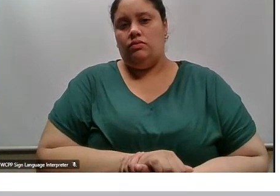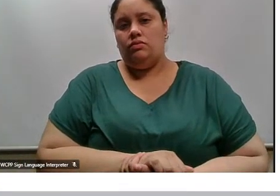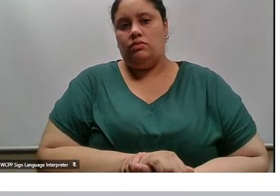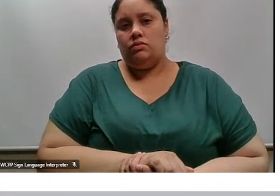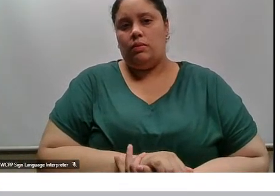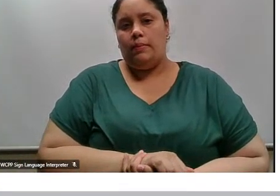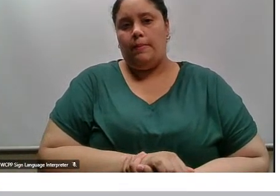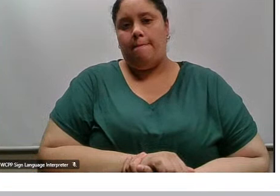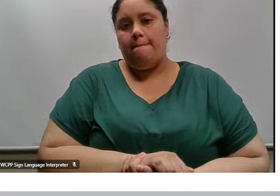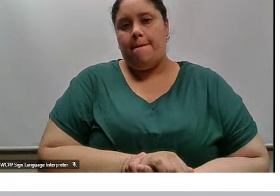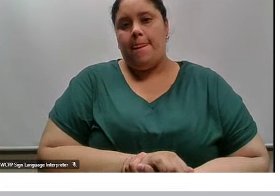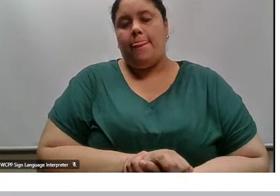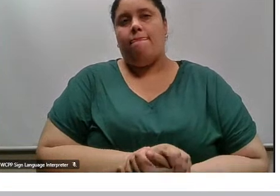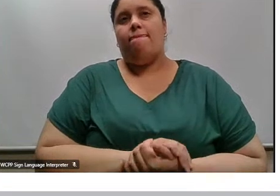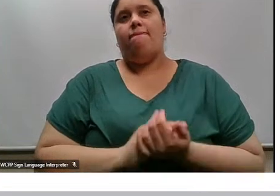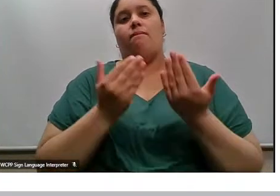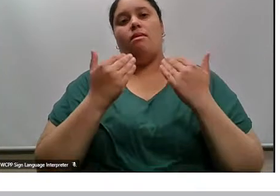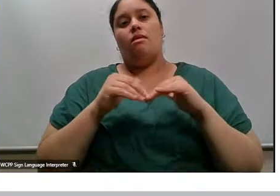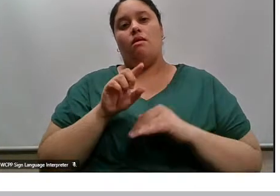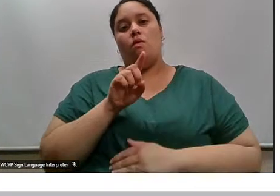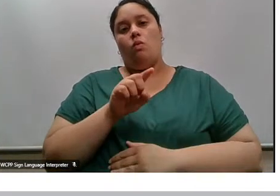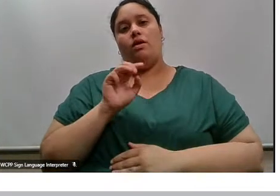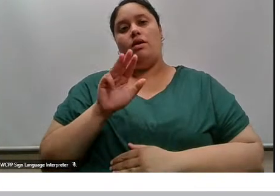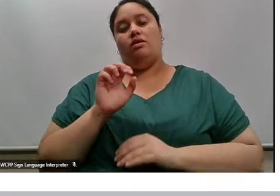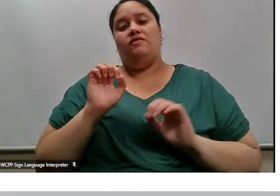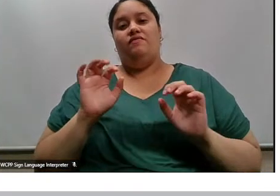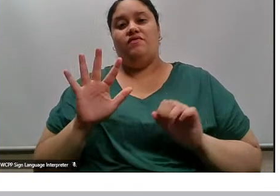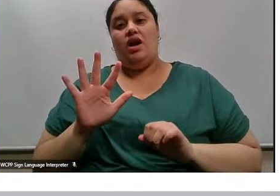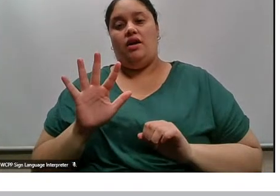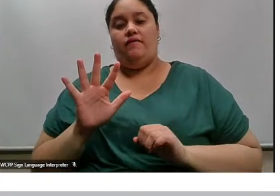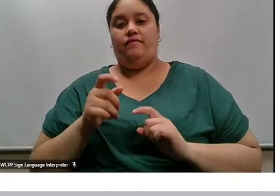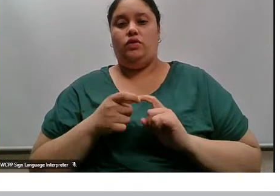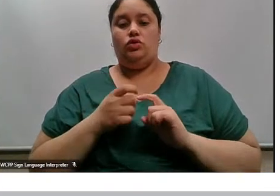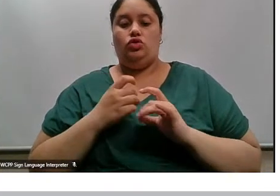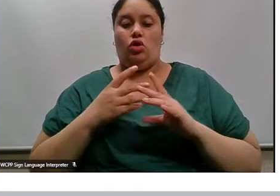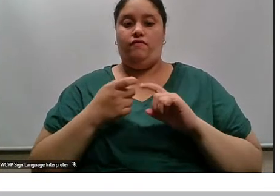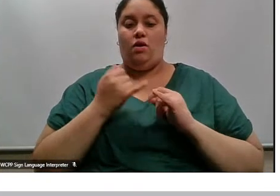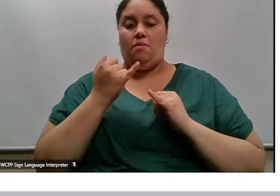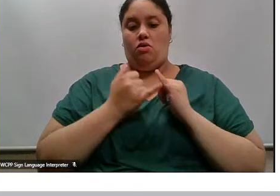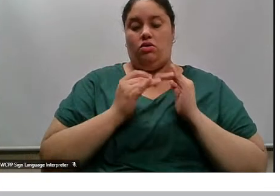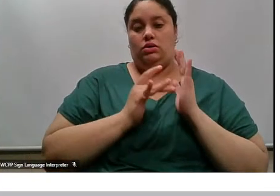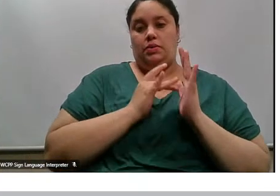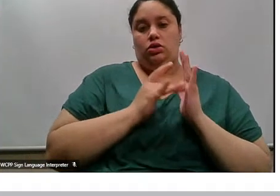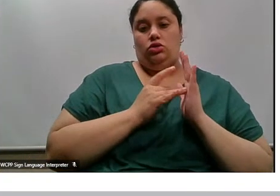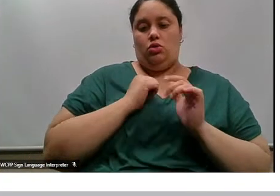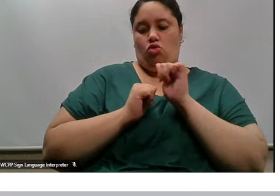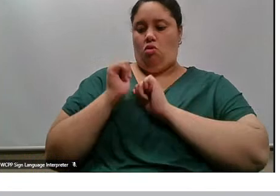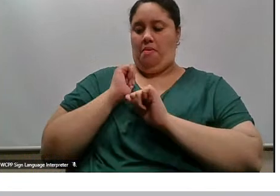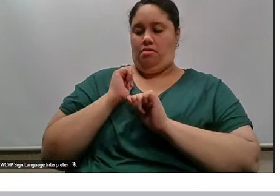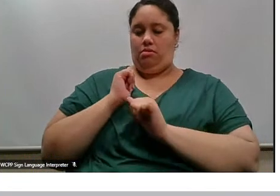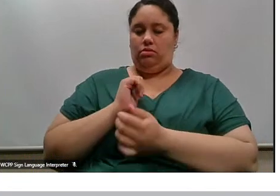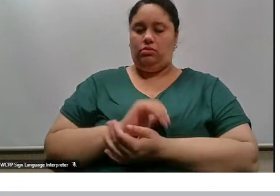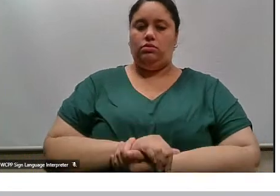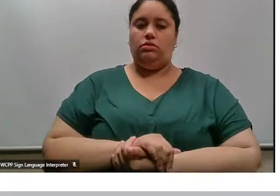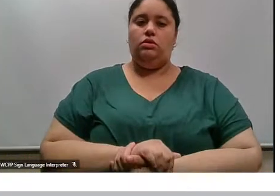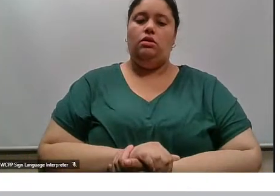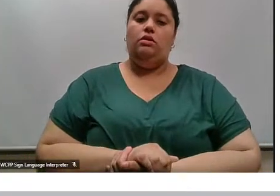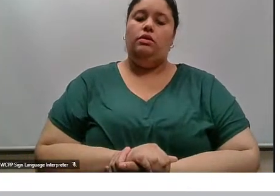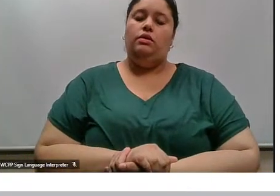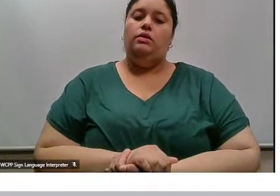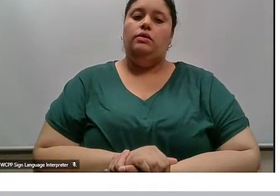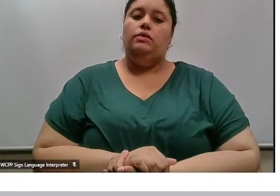Then on page 195, I'm sorry to start from the last page and move back. There's a